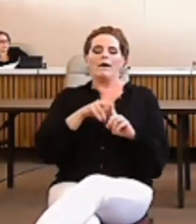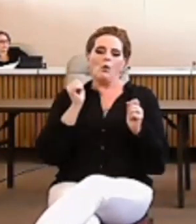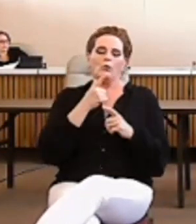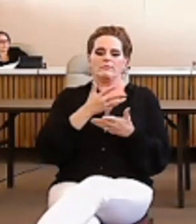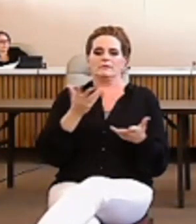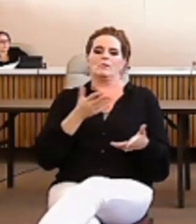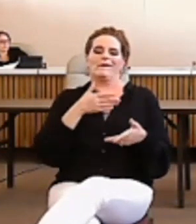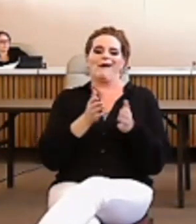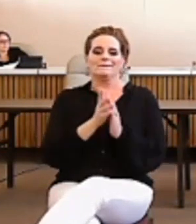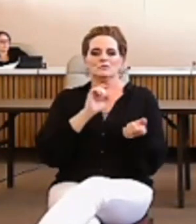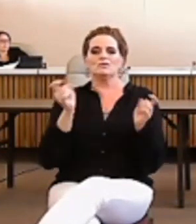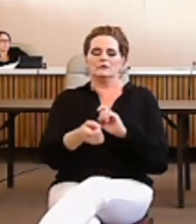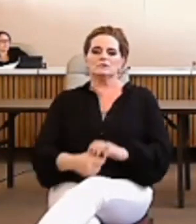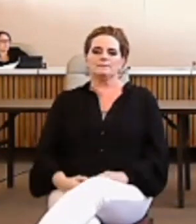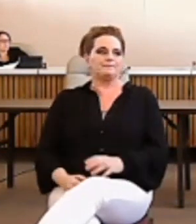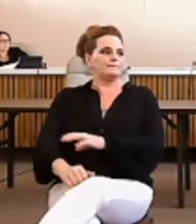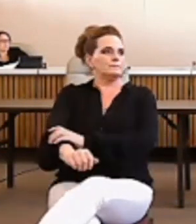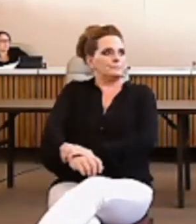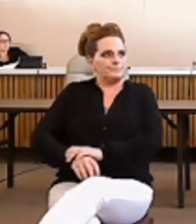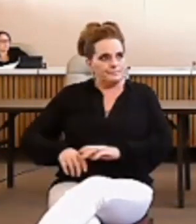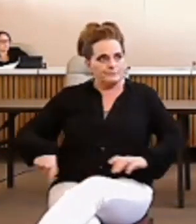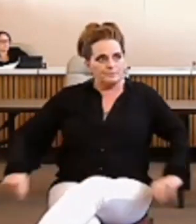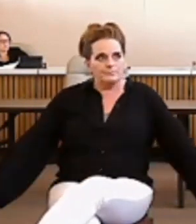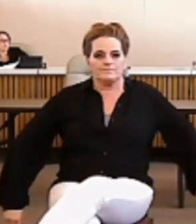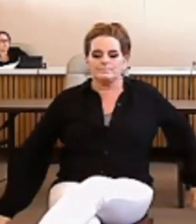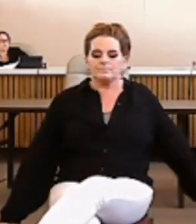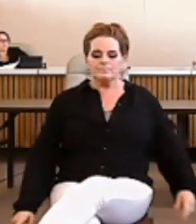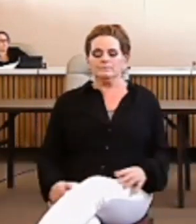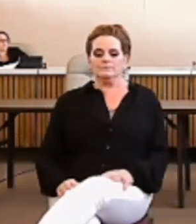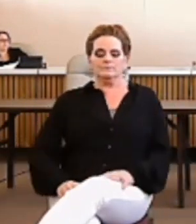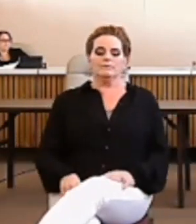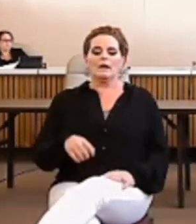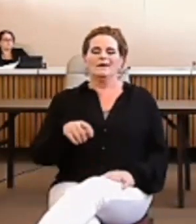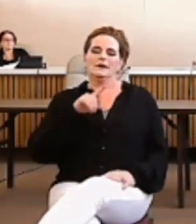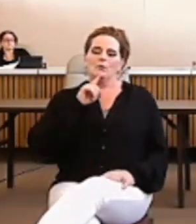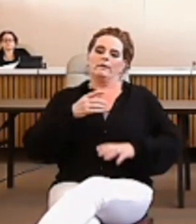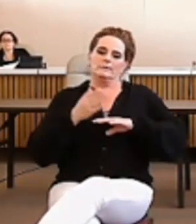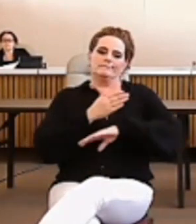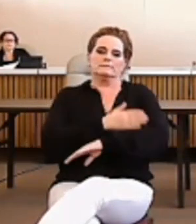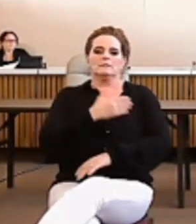I think it looks like a huge improvement.